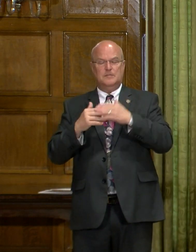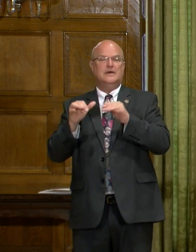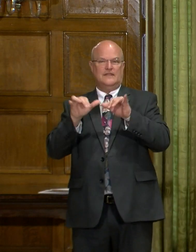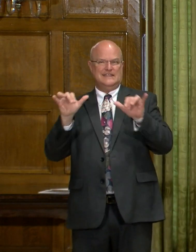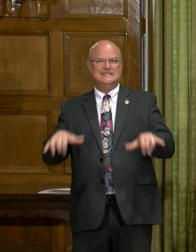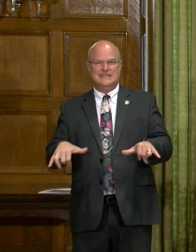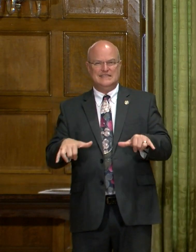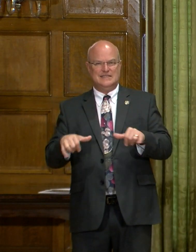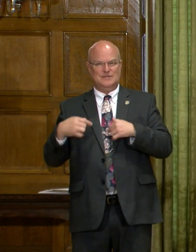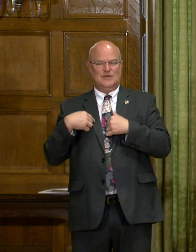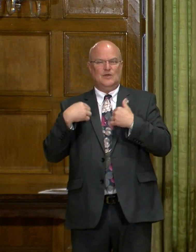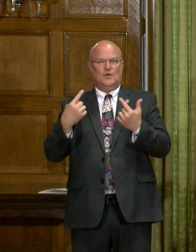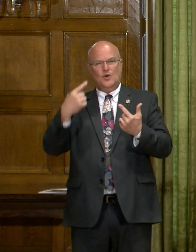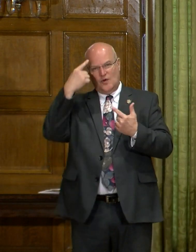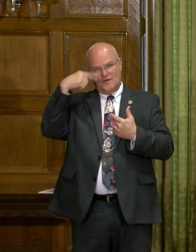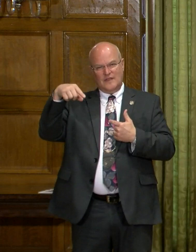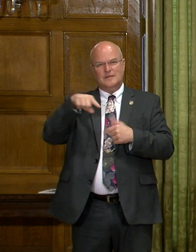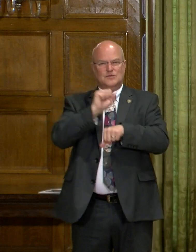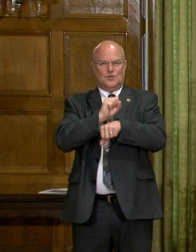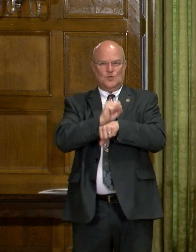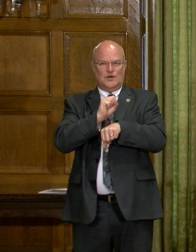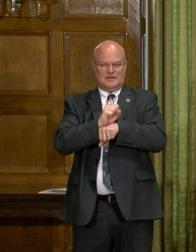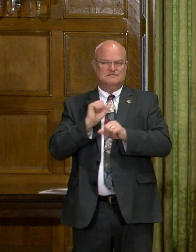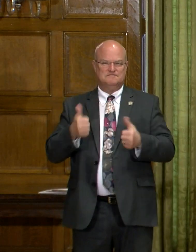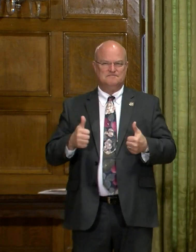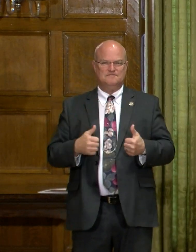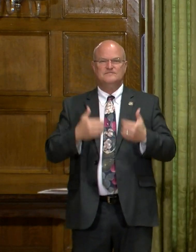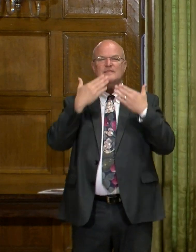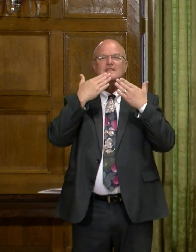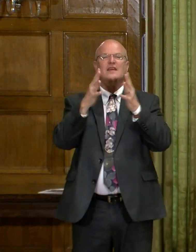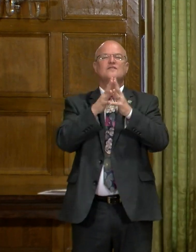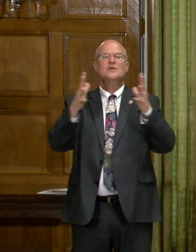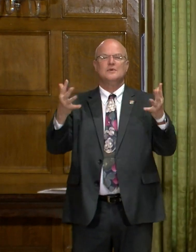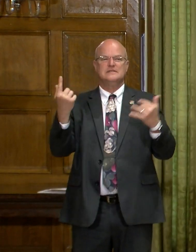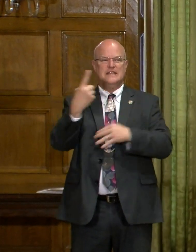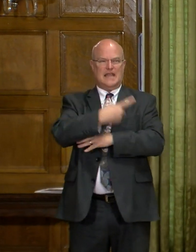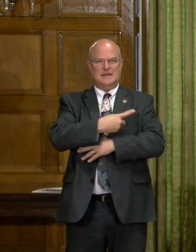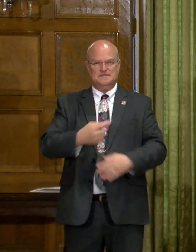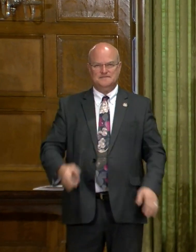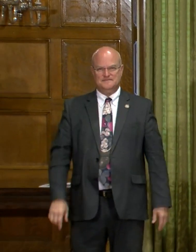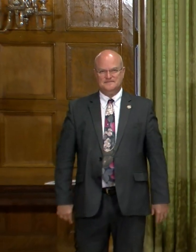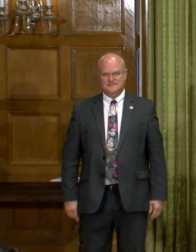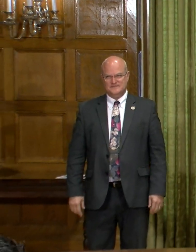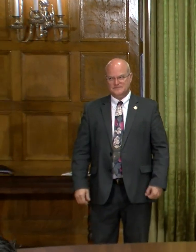build the system in order for that to work. Thank you very much today.